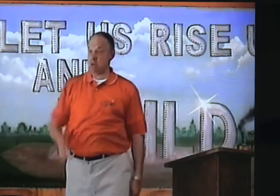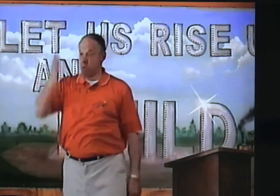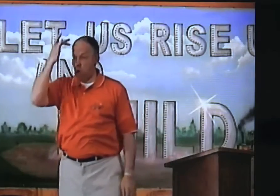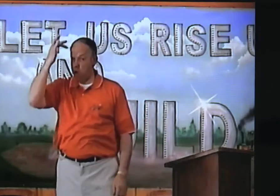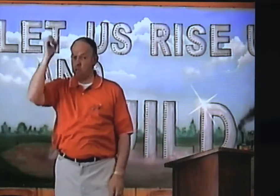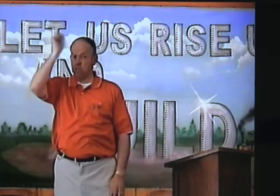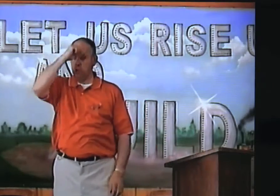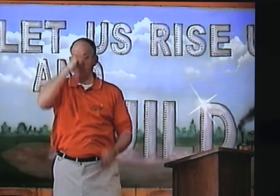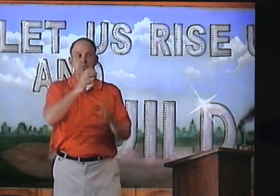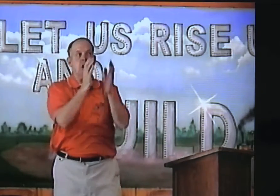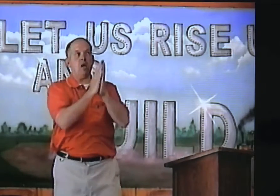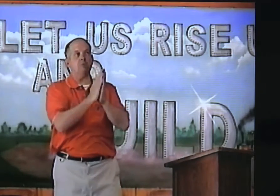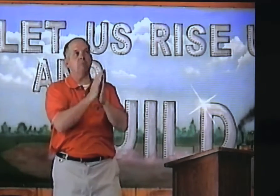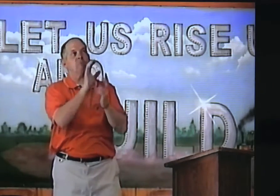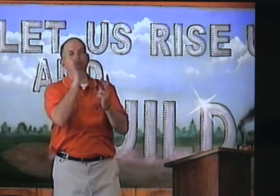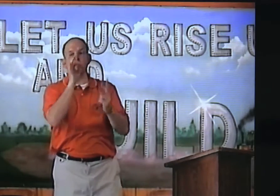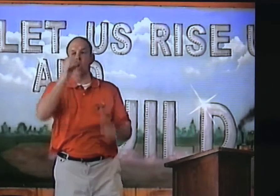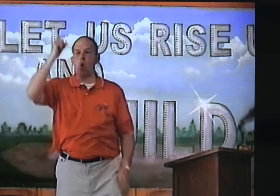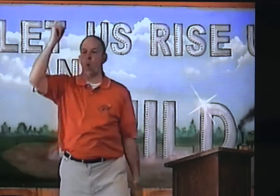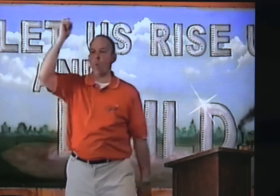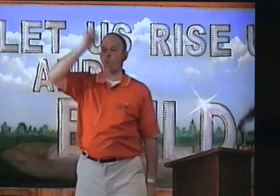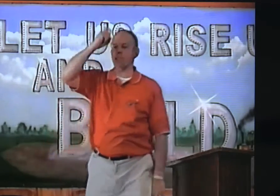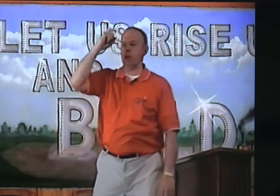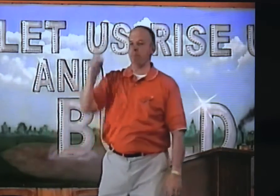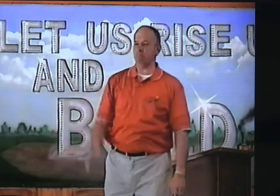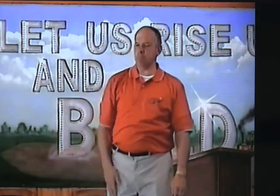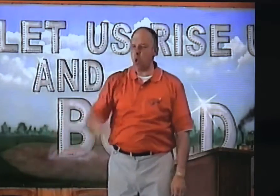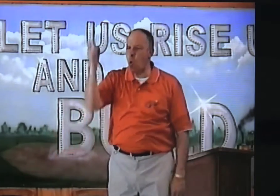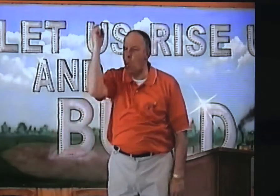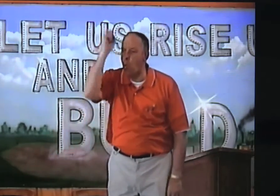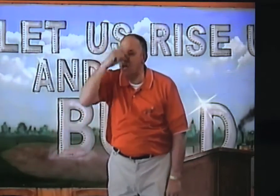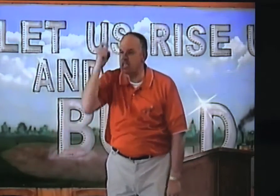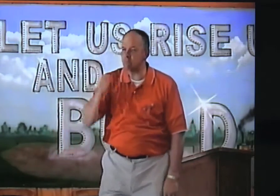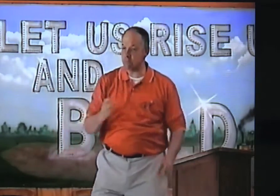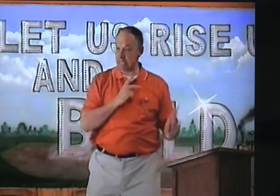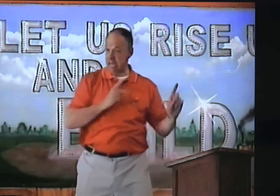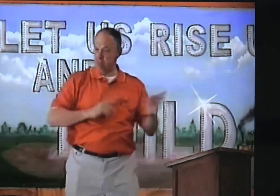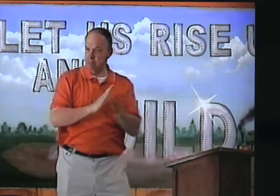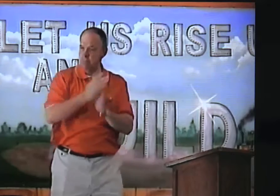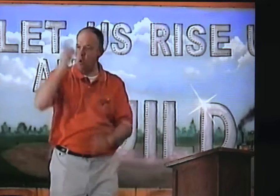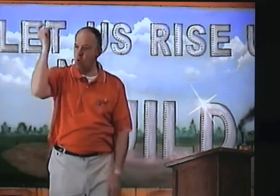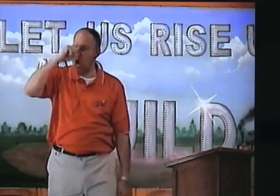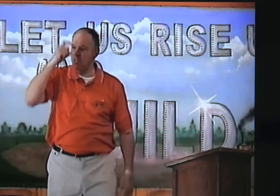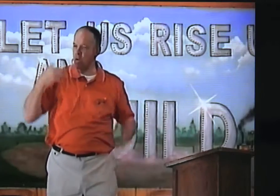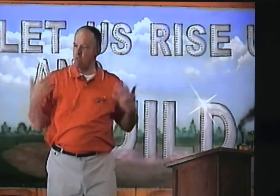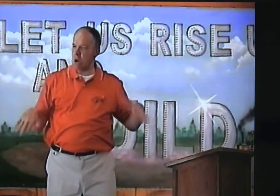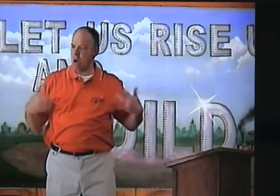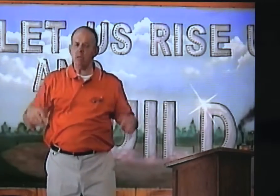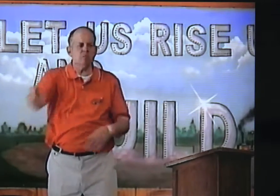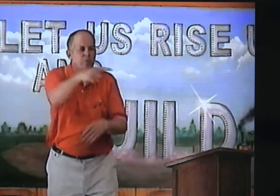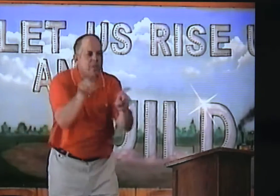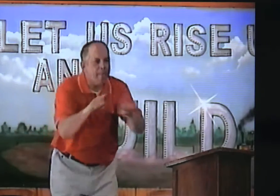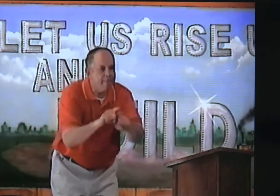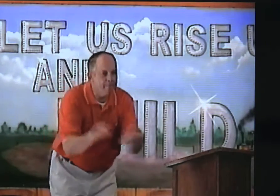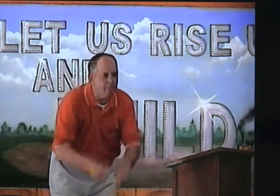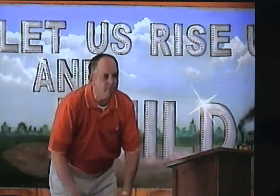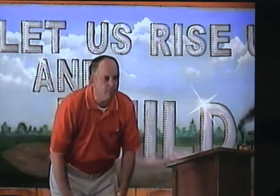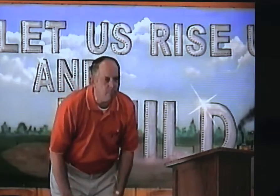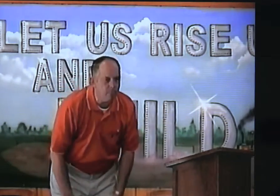Very famous man because he asked for wisdom and not money or fame. So I've been